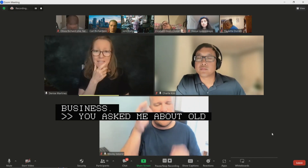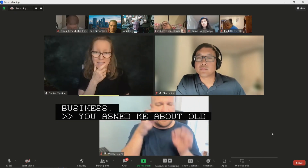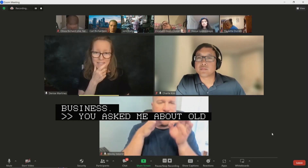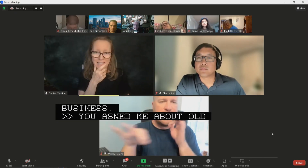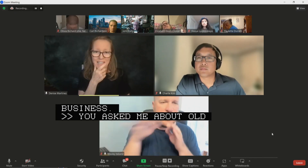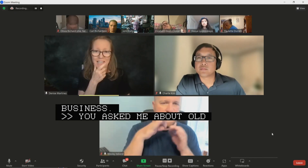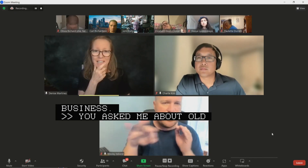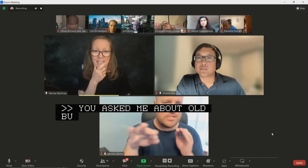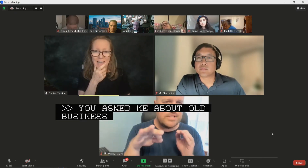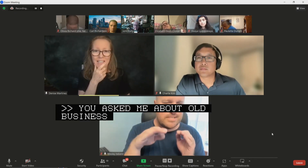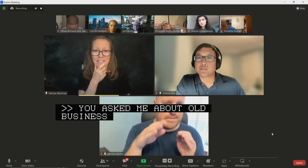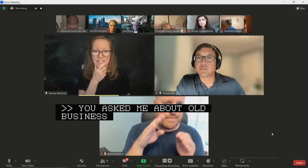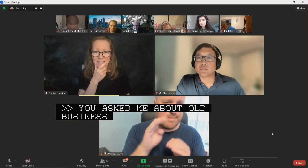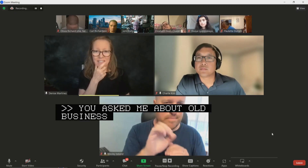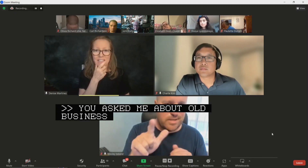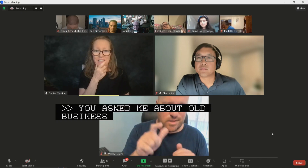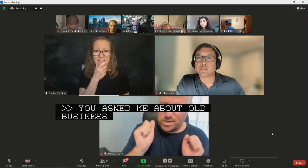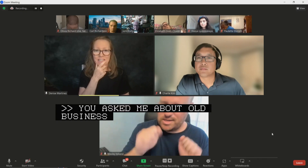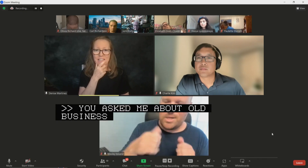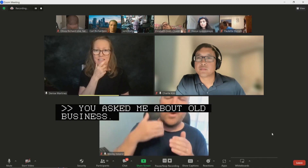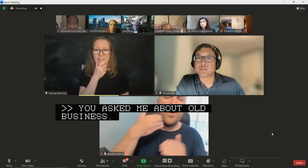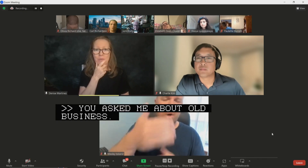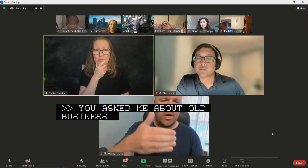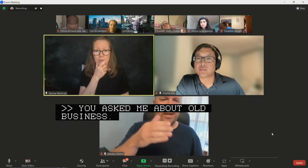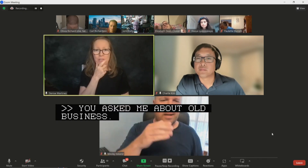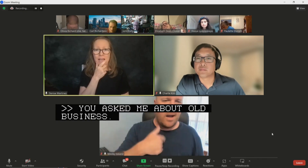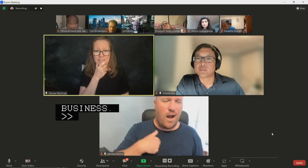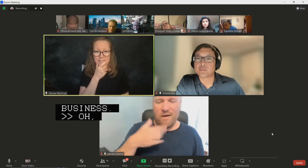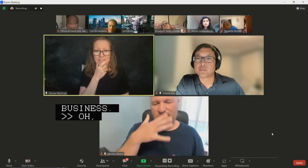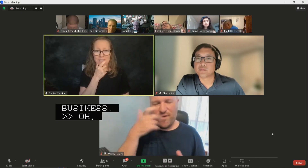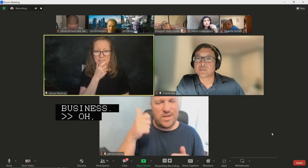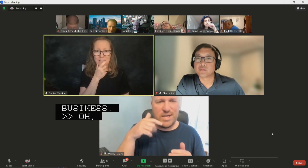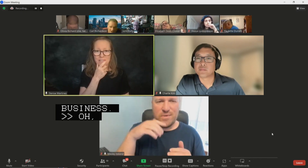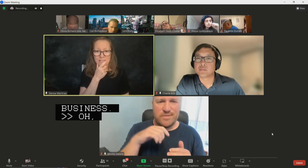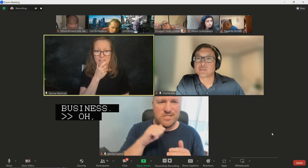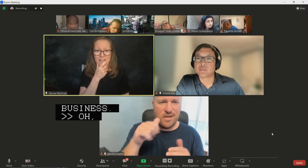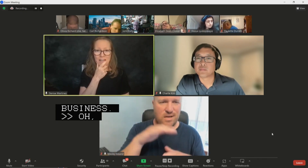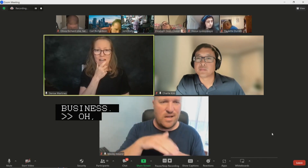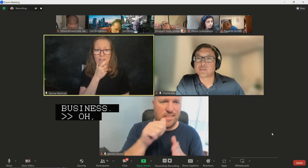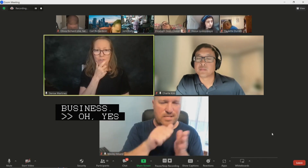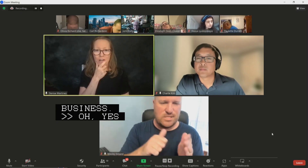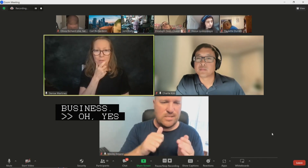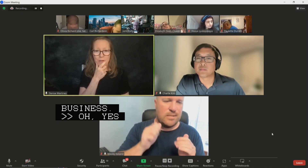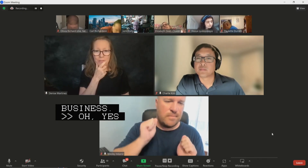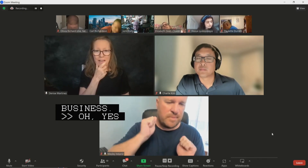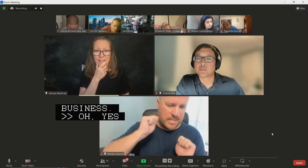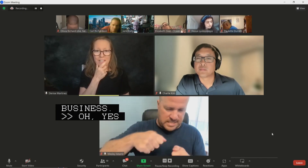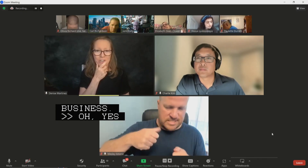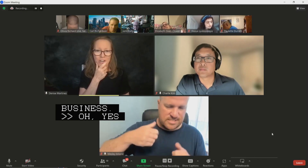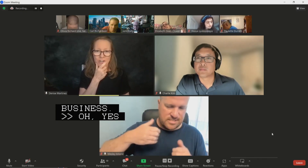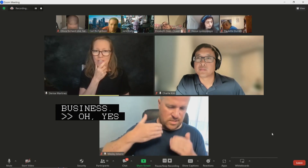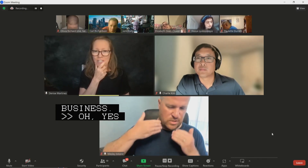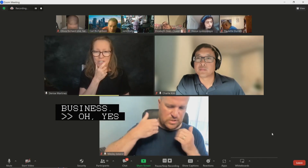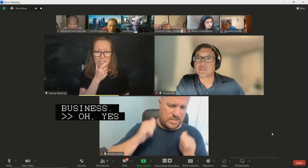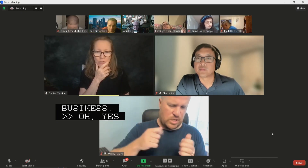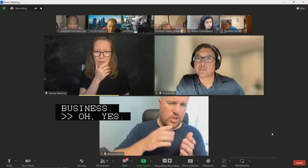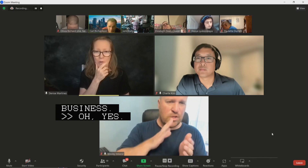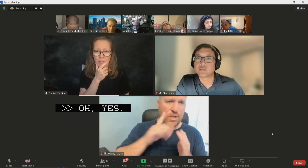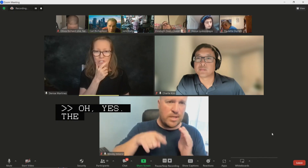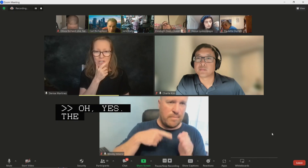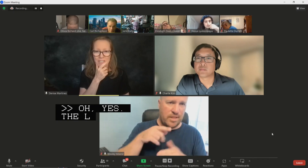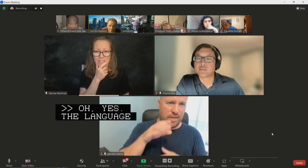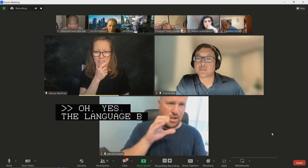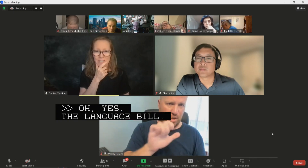Oh, yes. Yes. The language bill, yes. And I'll be real quick, because we can bring... That's not on the agenda,